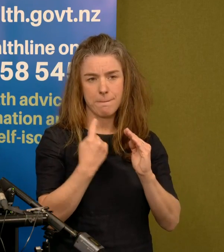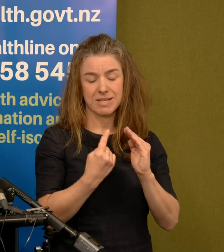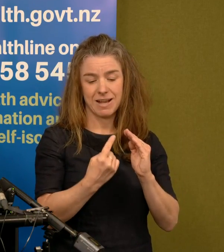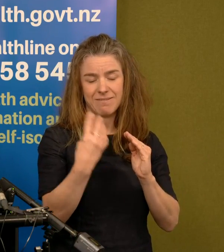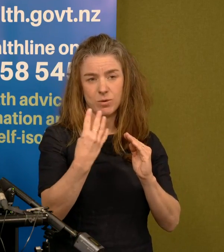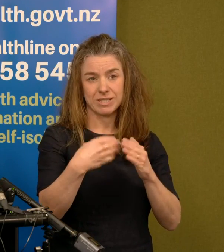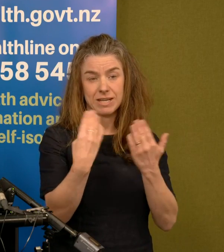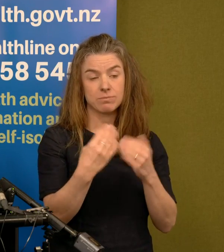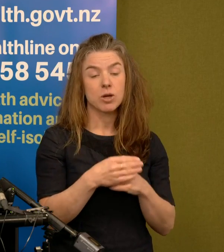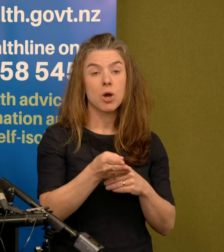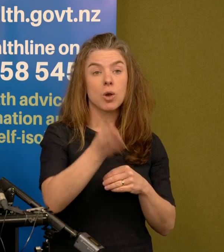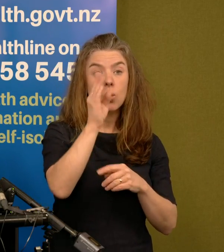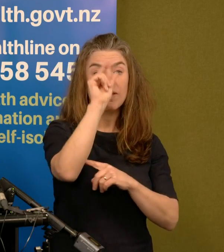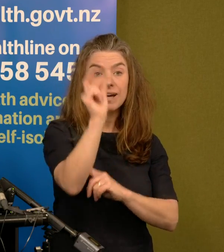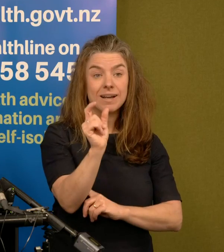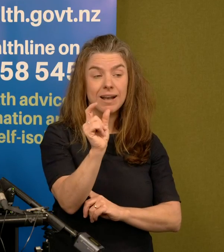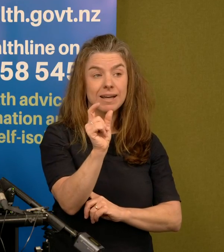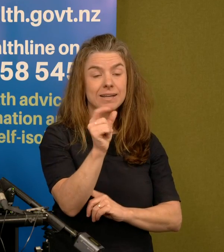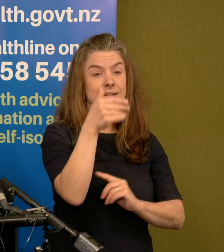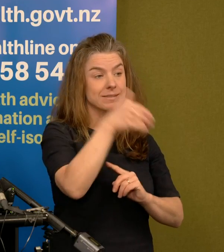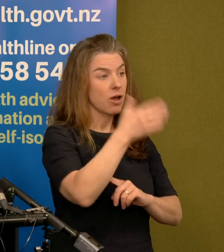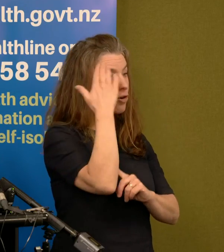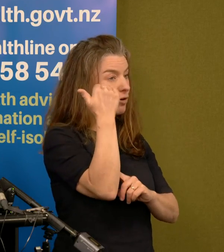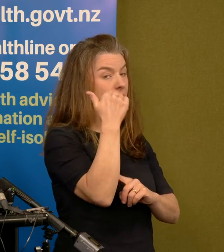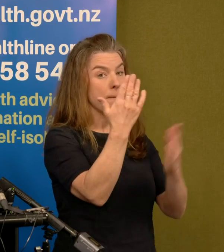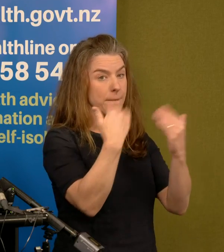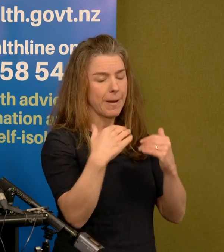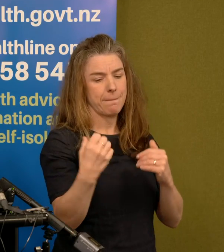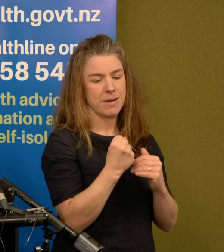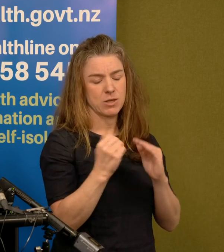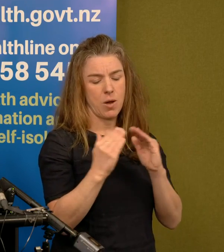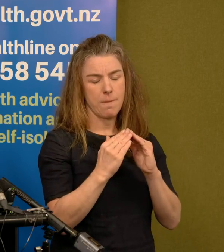of Italy or South Korea must also go into self-isolation for 14 days.